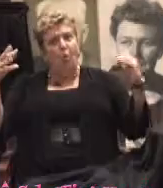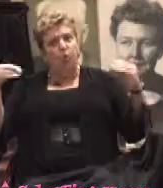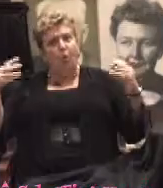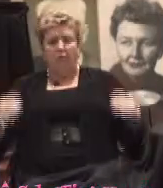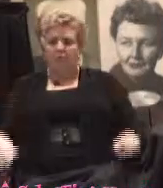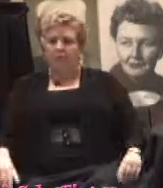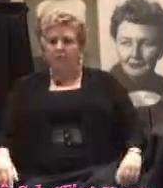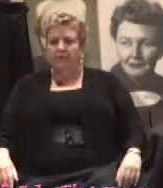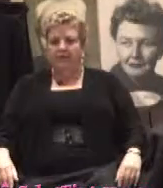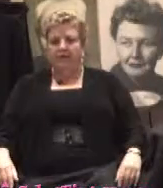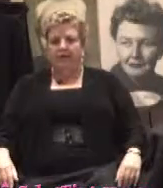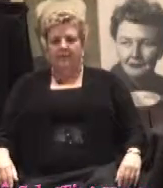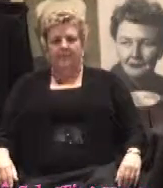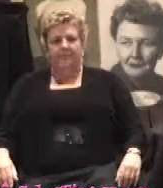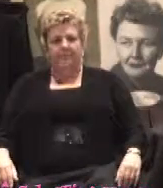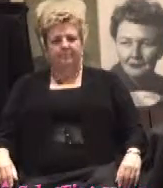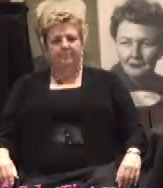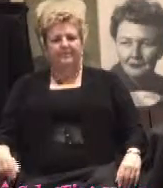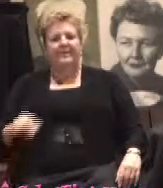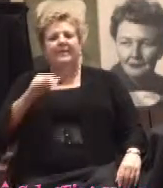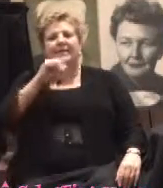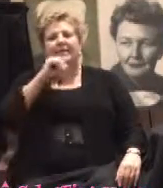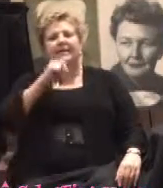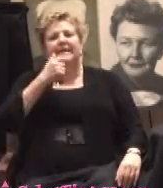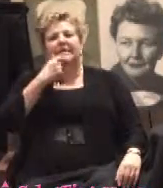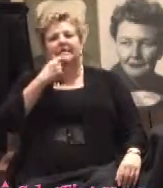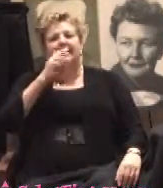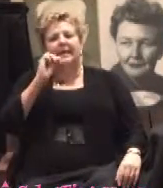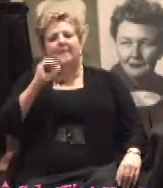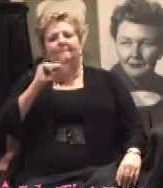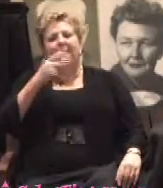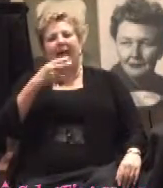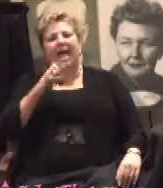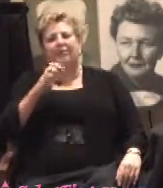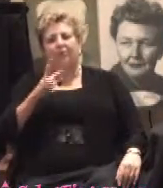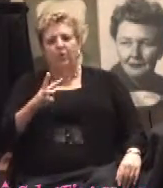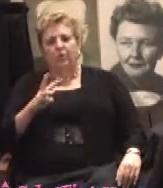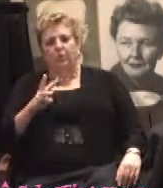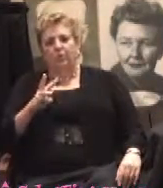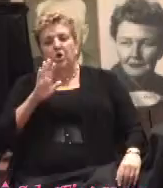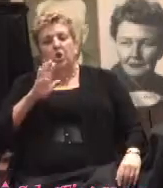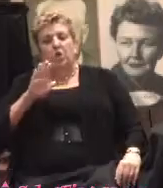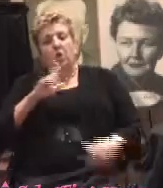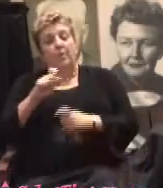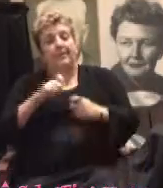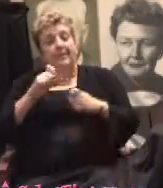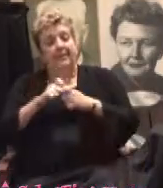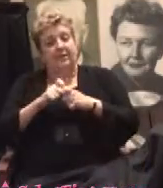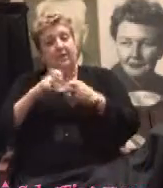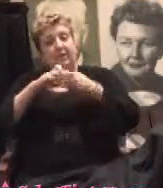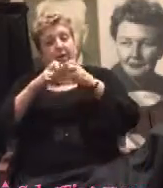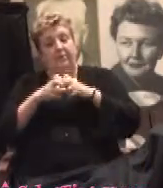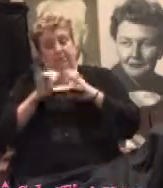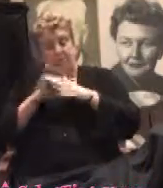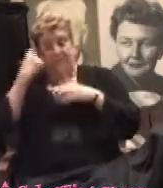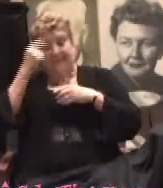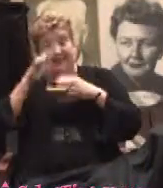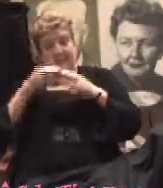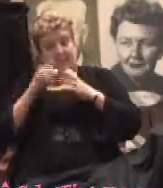Because he wasn't saying, "Matthew, your particular problem that I was thinking about at that time," he wasn't addressing my issues, you know. And I